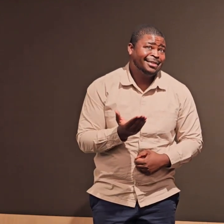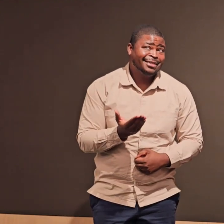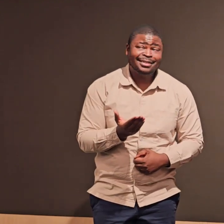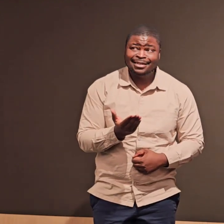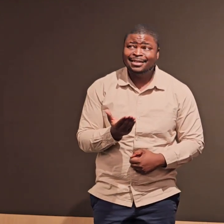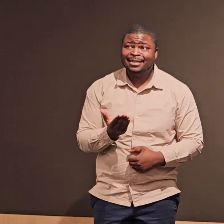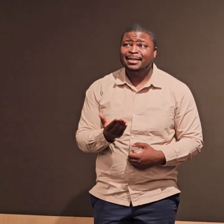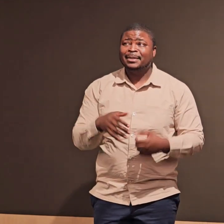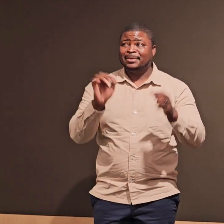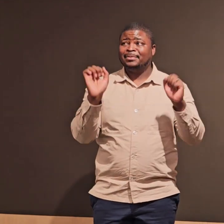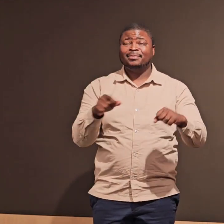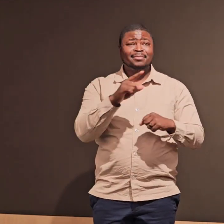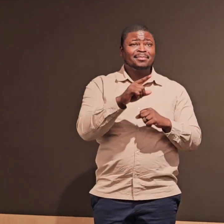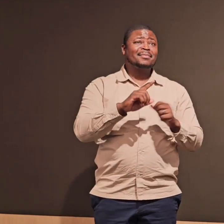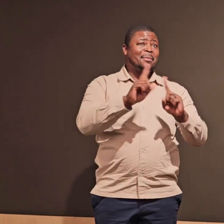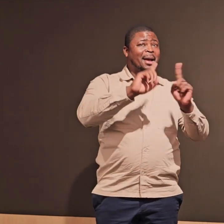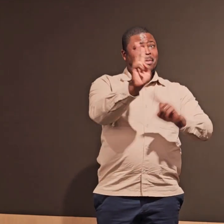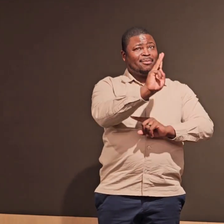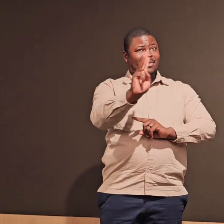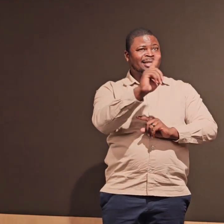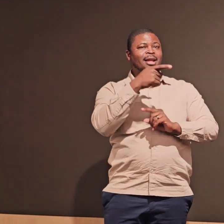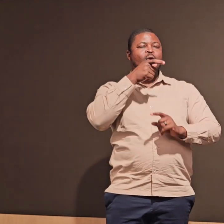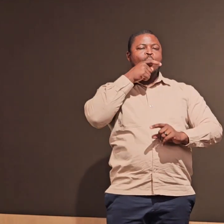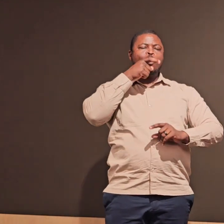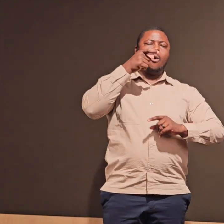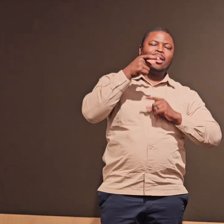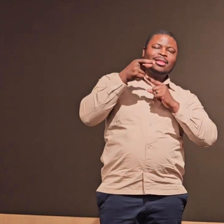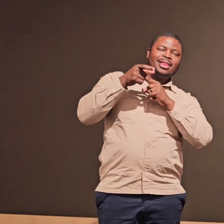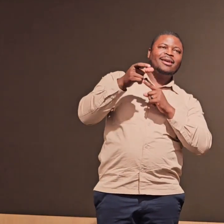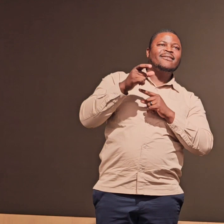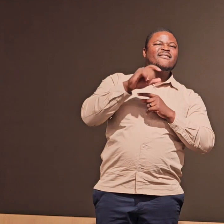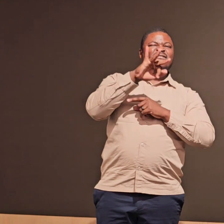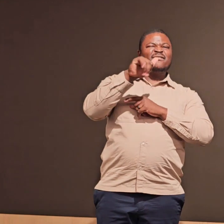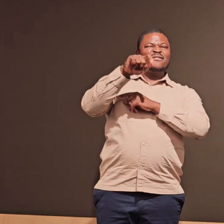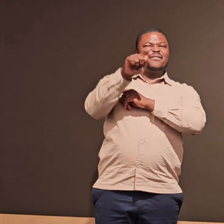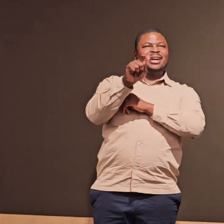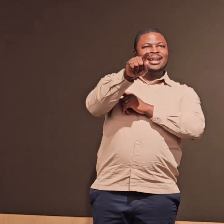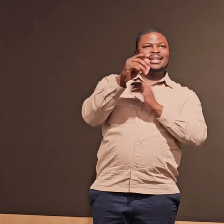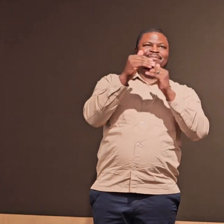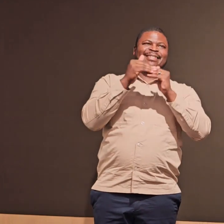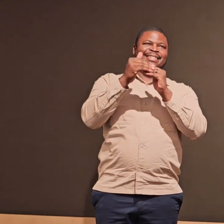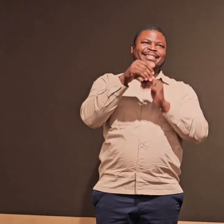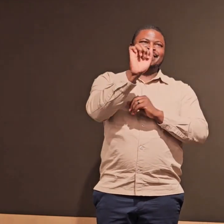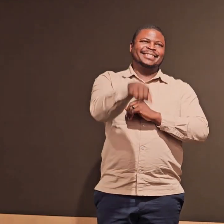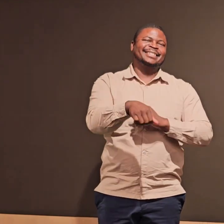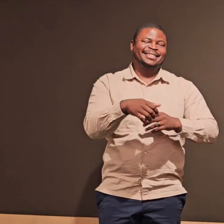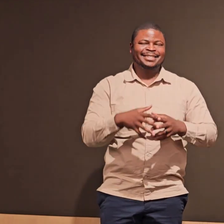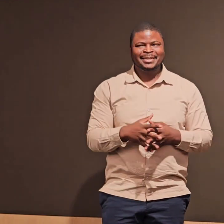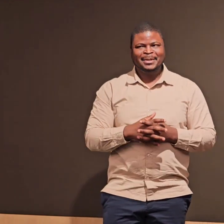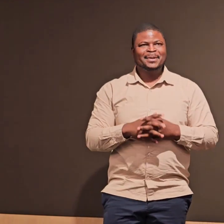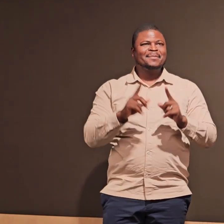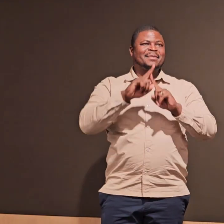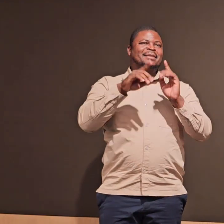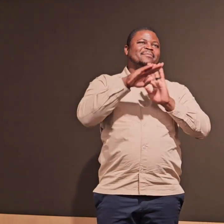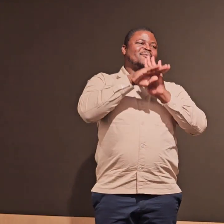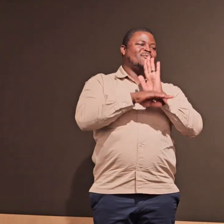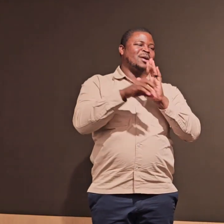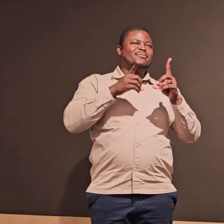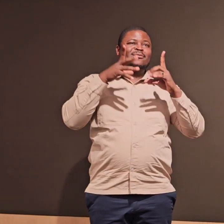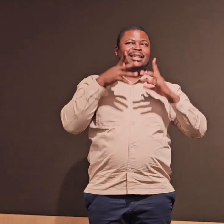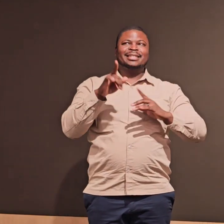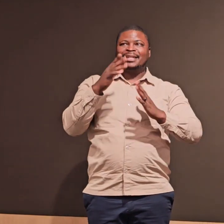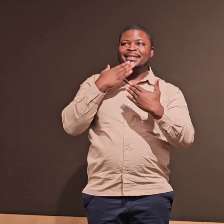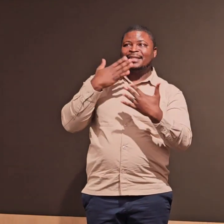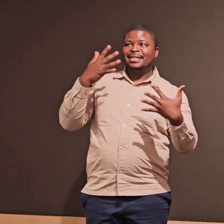I must say I'm very conscious about what I eat. So it's important. Thank you, Program Director. But as I